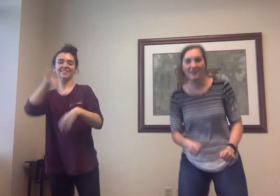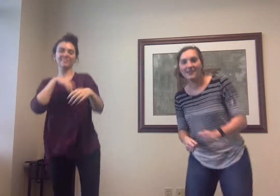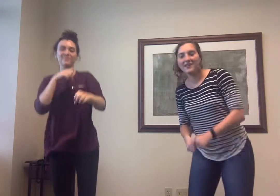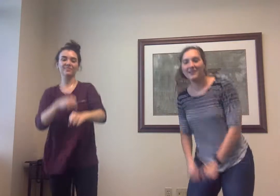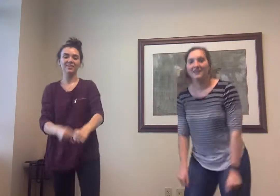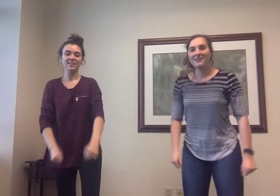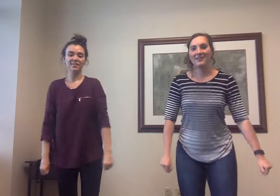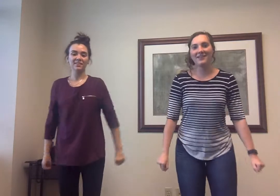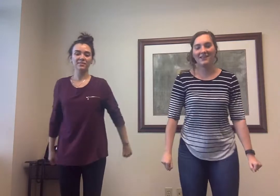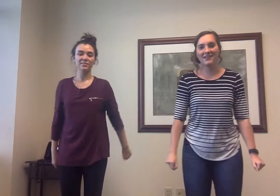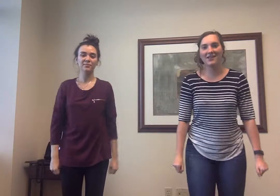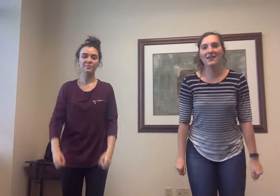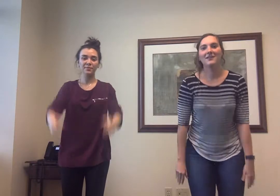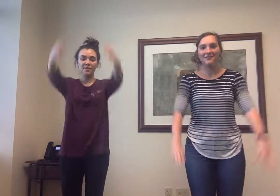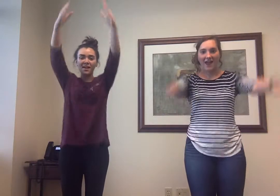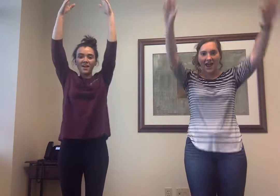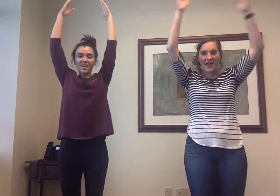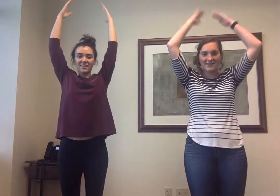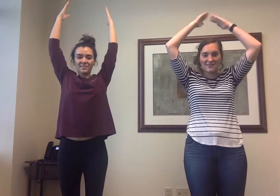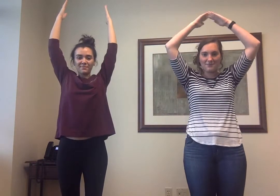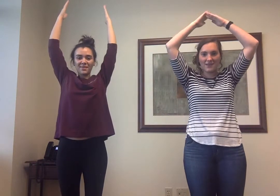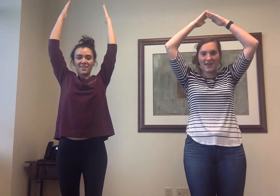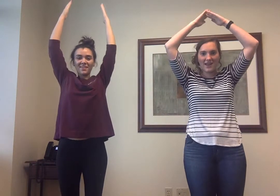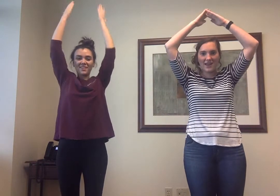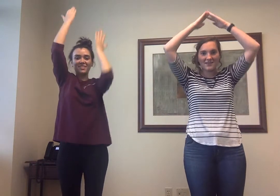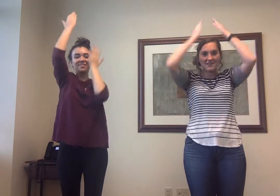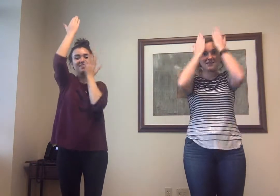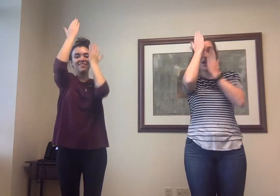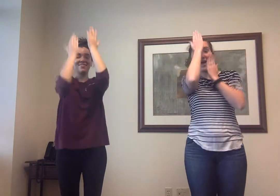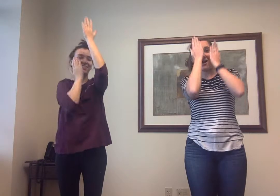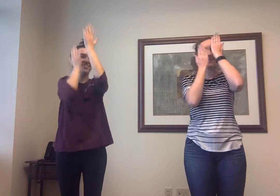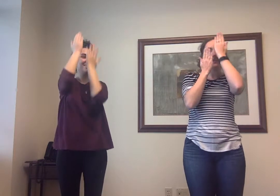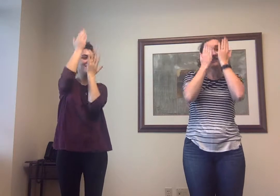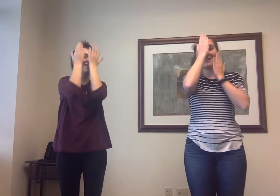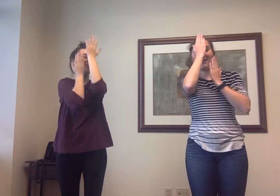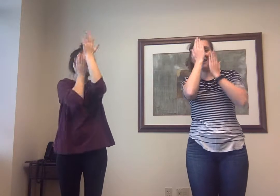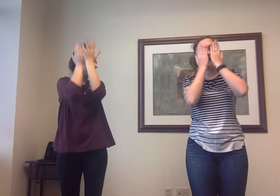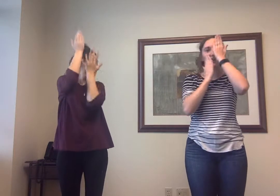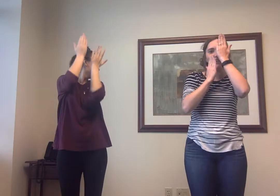And hope our eyes will make the darkness hard.